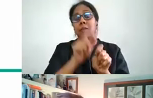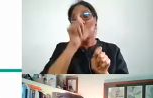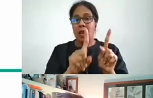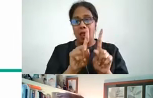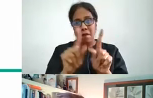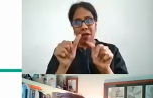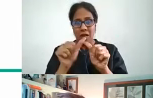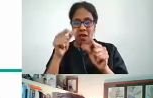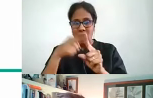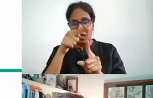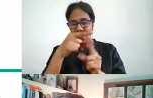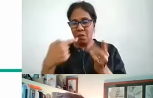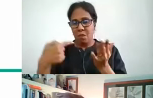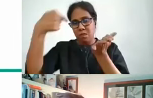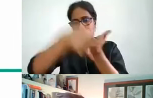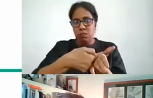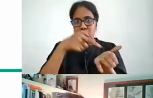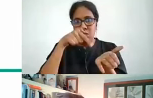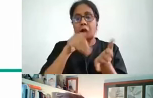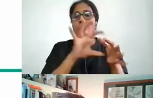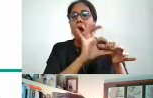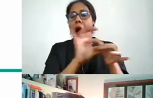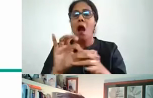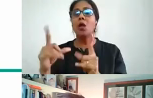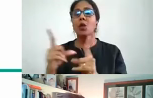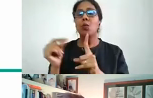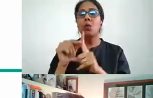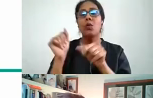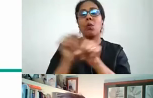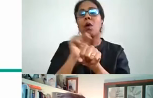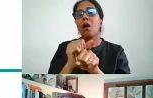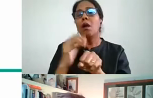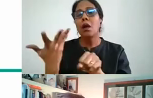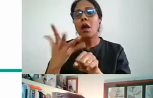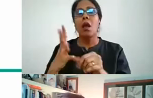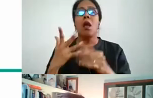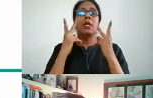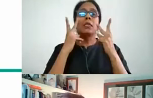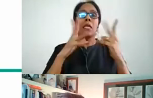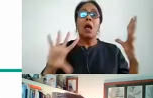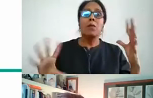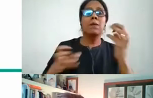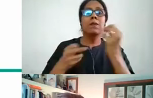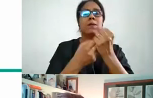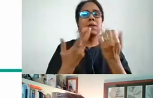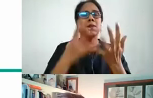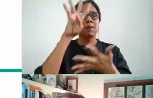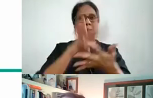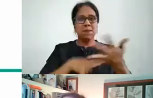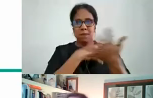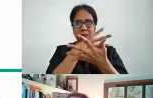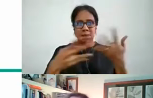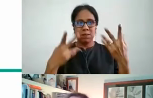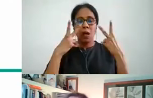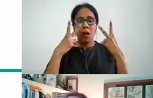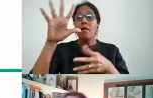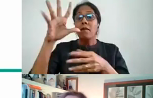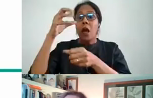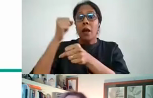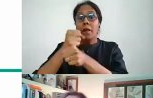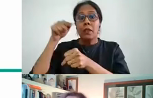This slide summarizes the metrics that are included in the 5G IMT